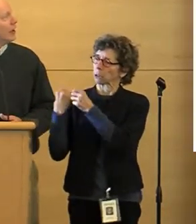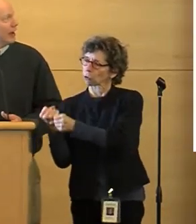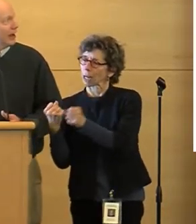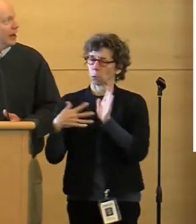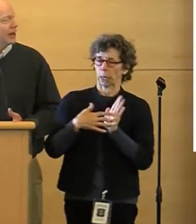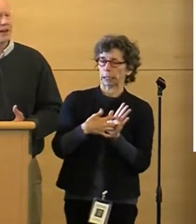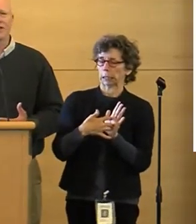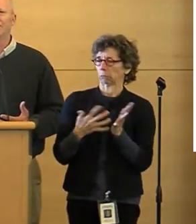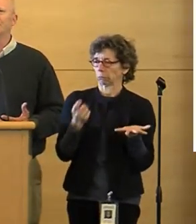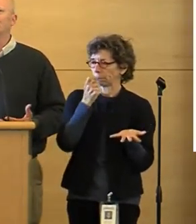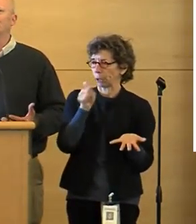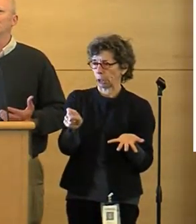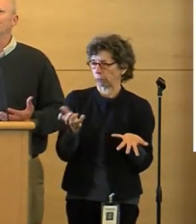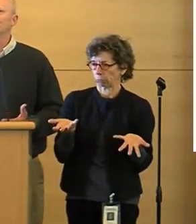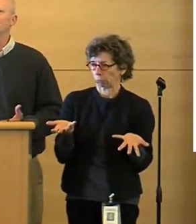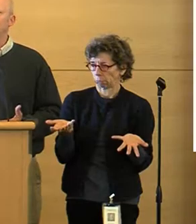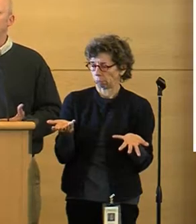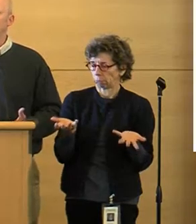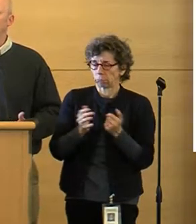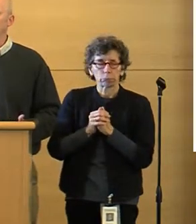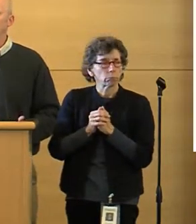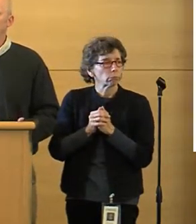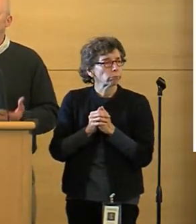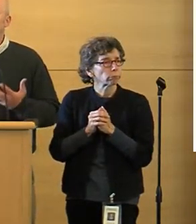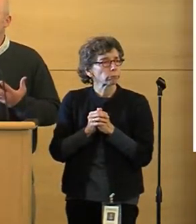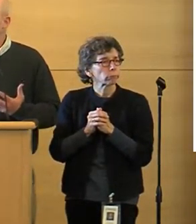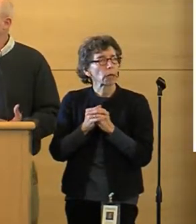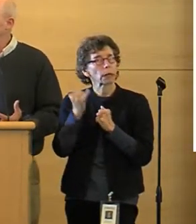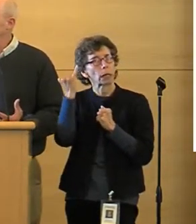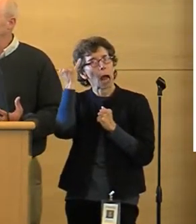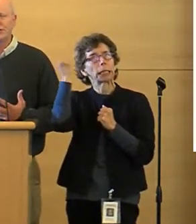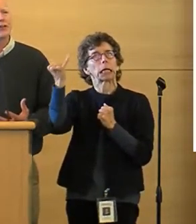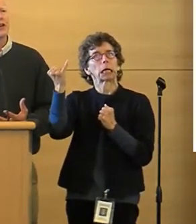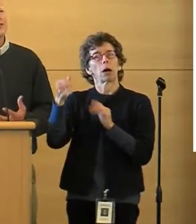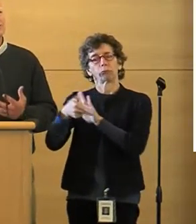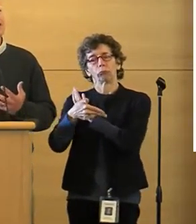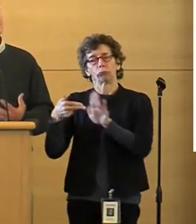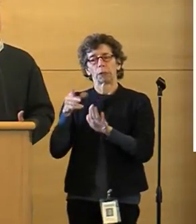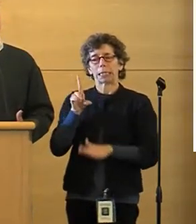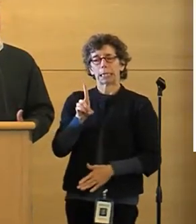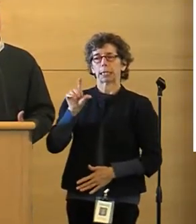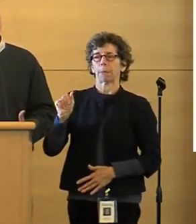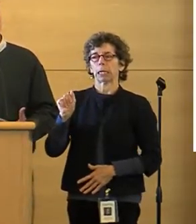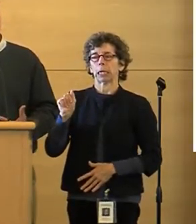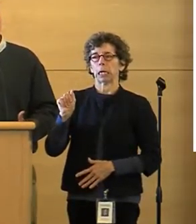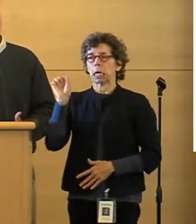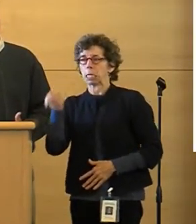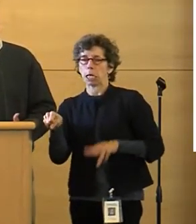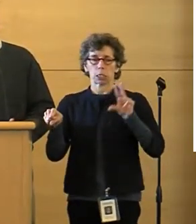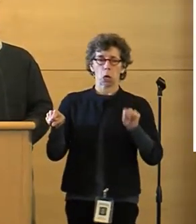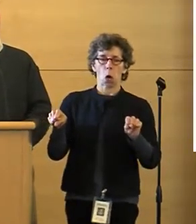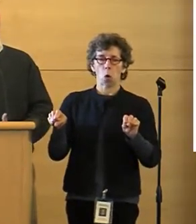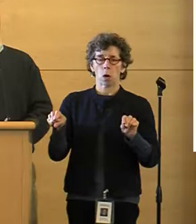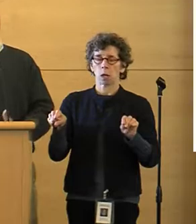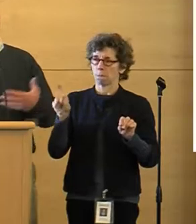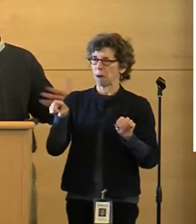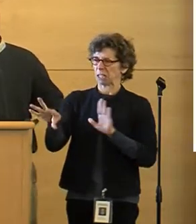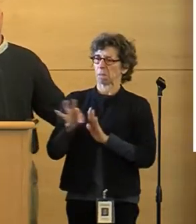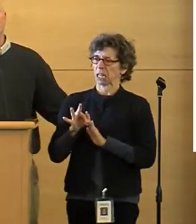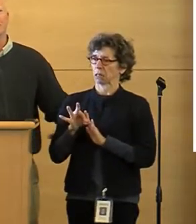dimensions. So it really just depends on what you're looking at. So the point, again, is that there's a ton of diversity. Everybody's